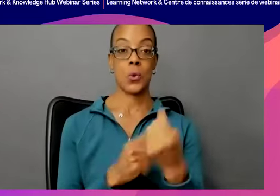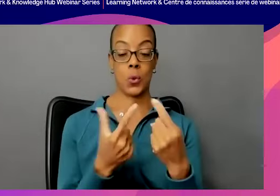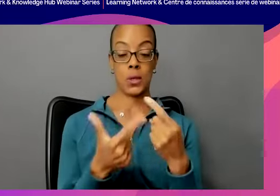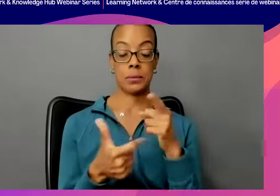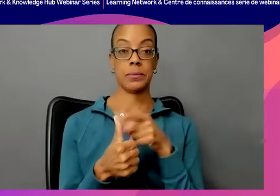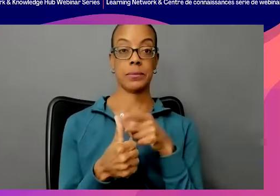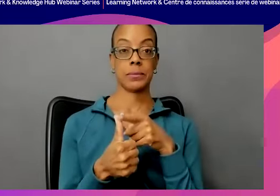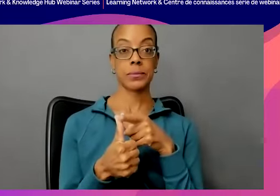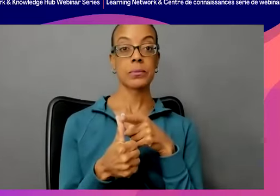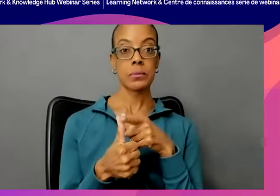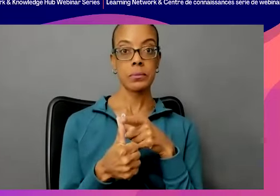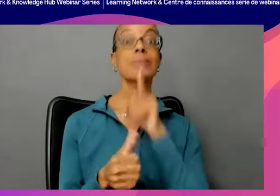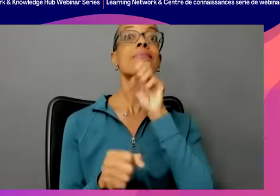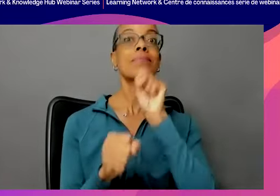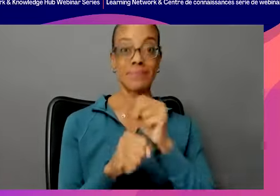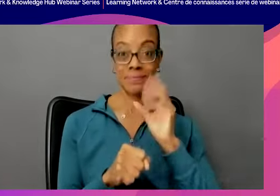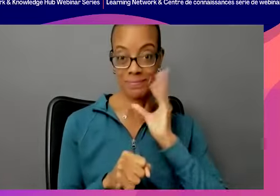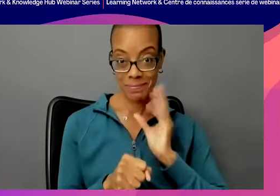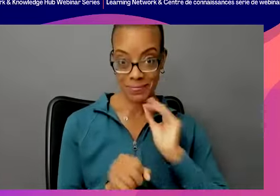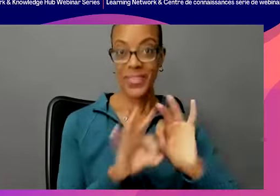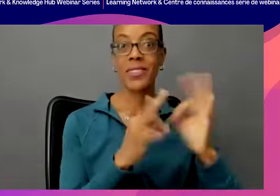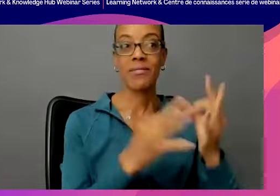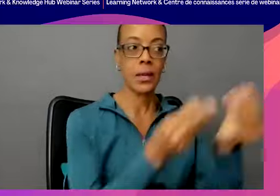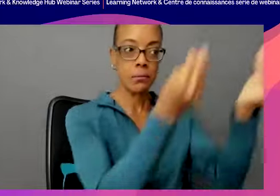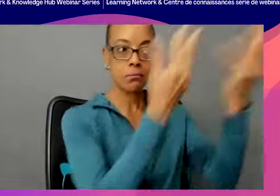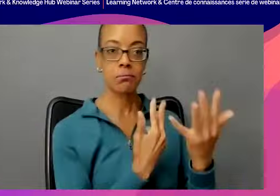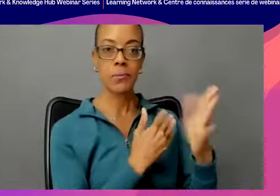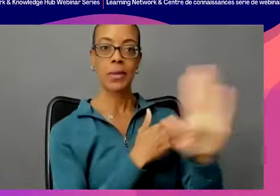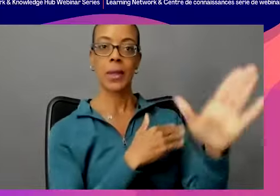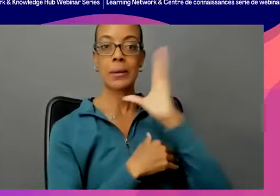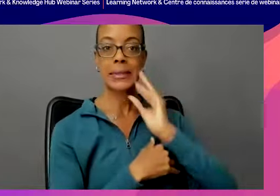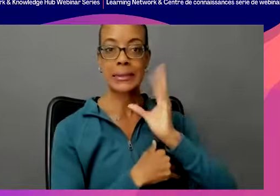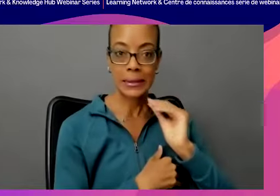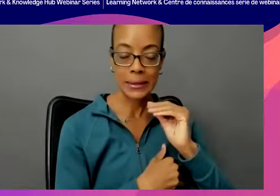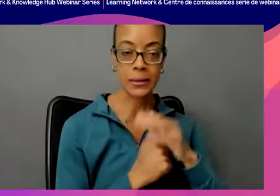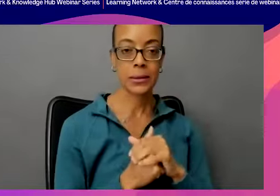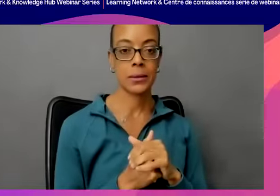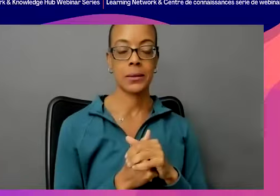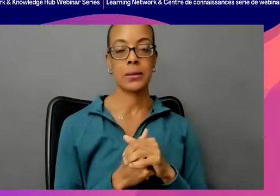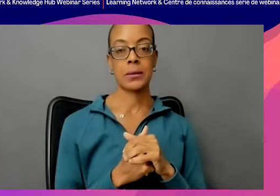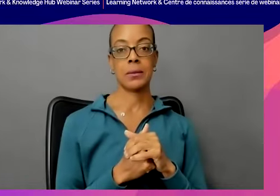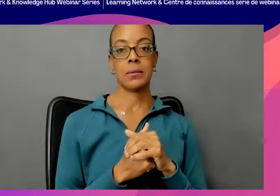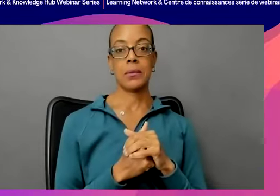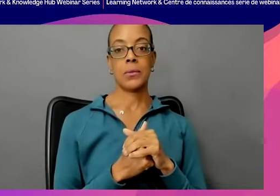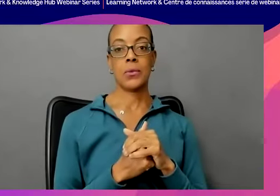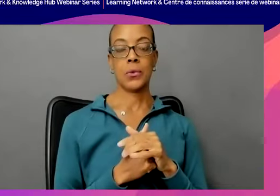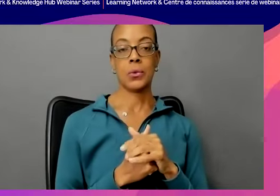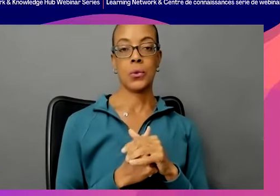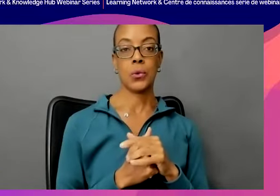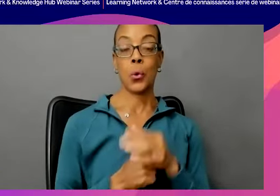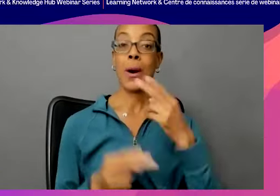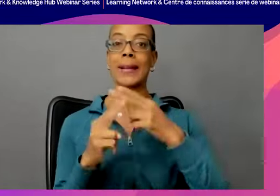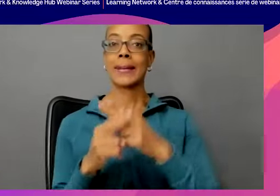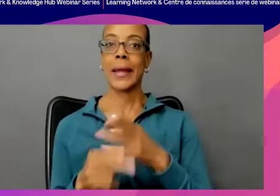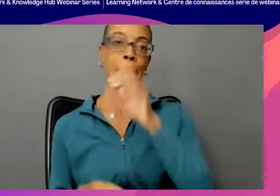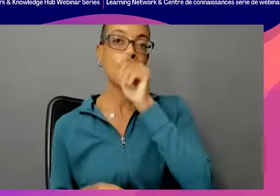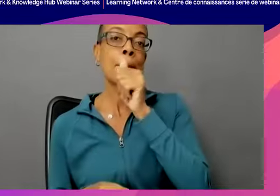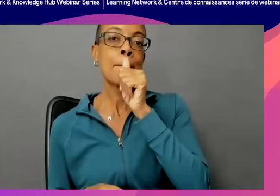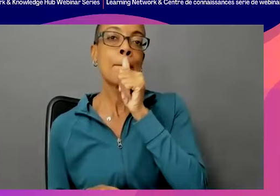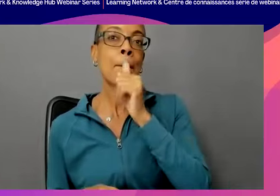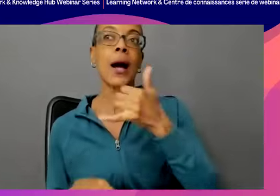These scenarios are real experiences families have shared with us, where a call has been made, an anonymous call has been made. Our panelists will share